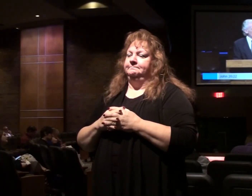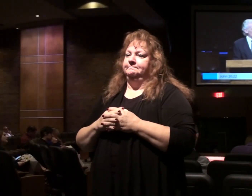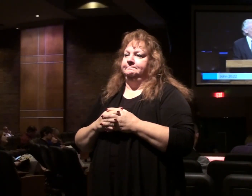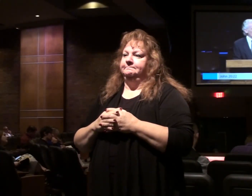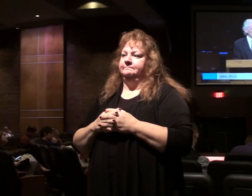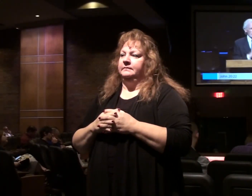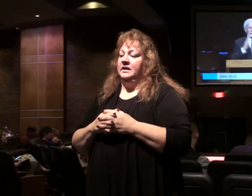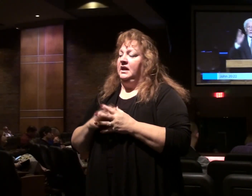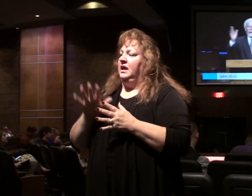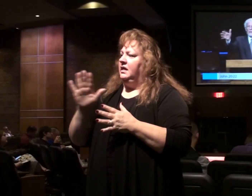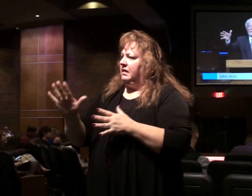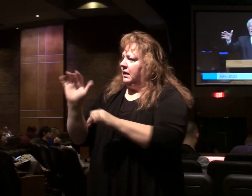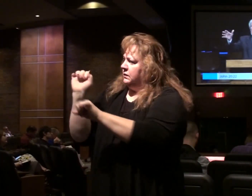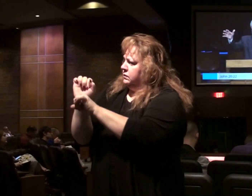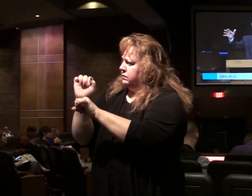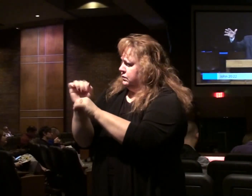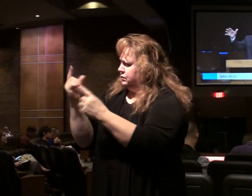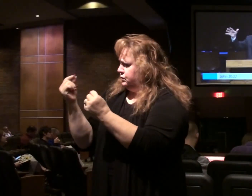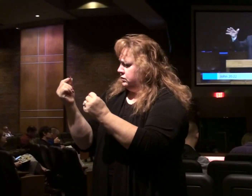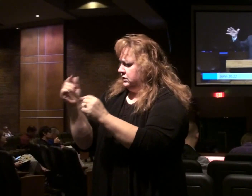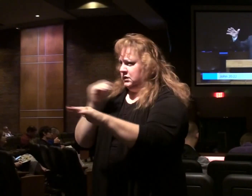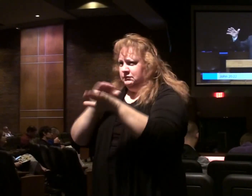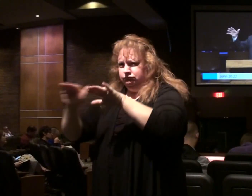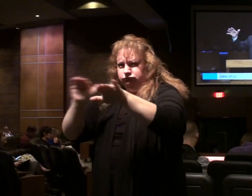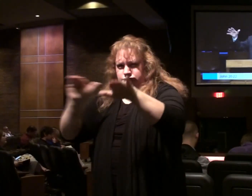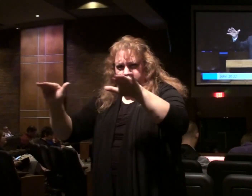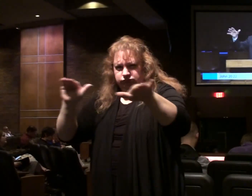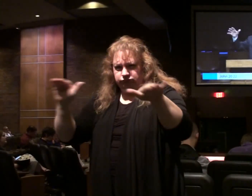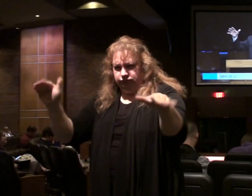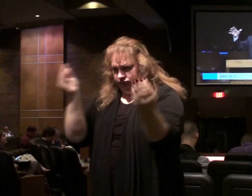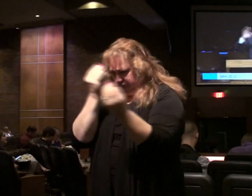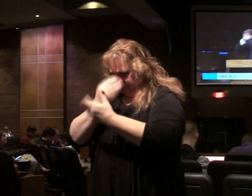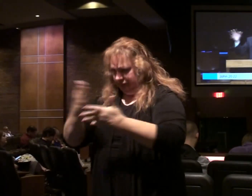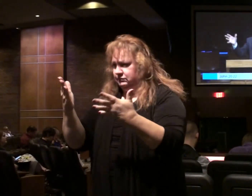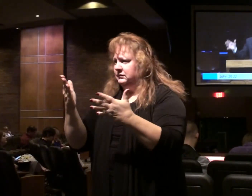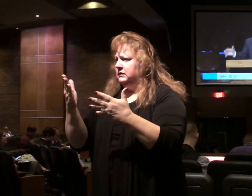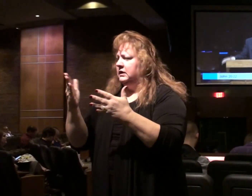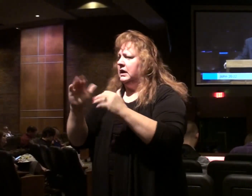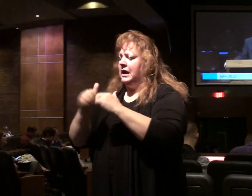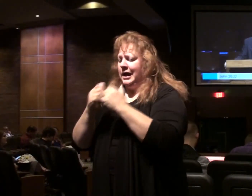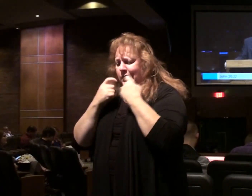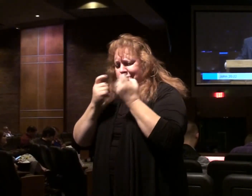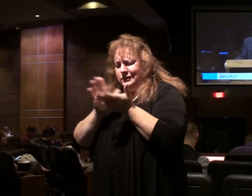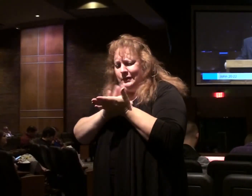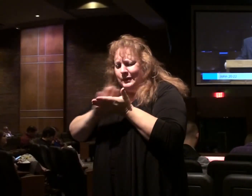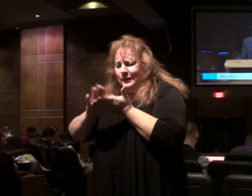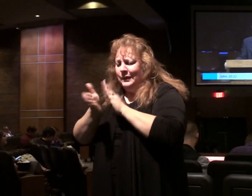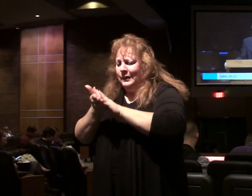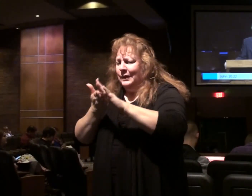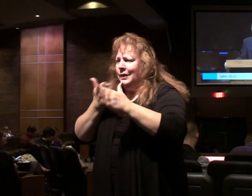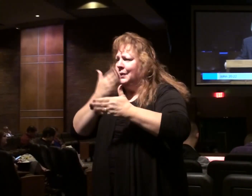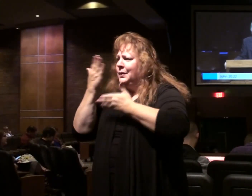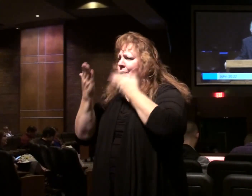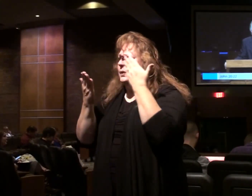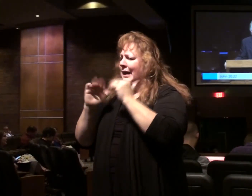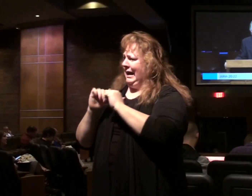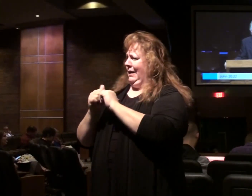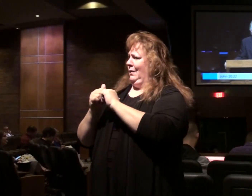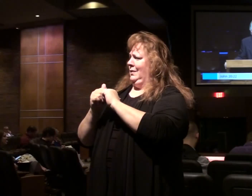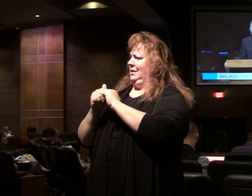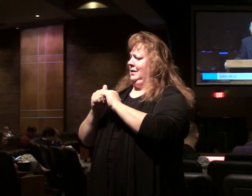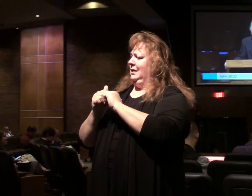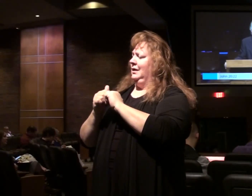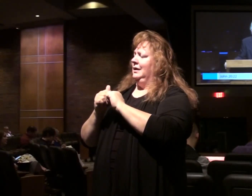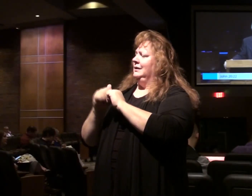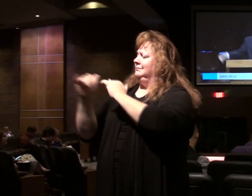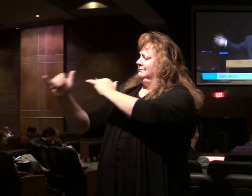And that will be their ministry, to go out and announce forgiveness of sins, how your sins can be forgiven. But you know, it's the same ministry